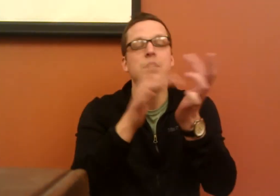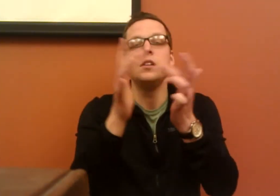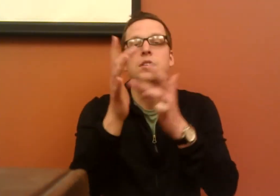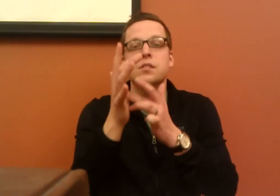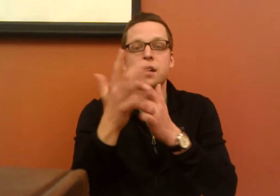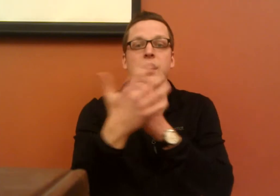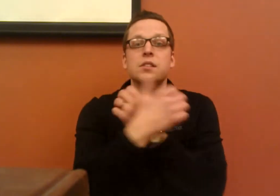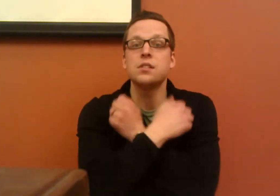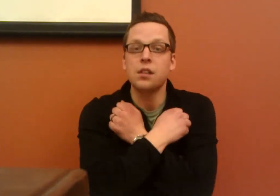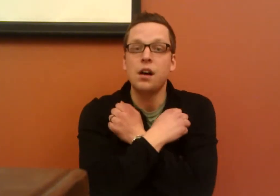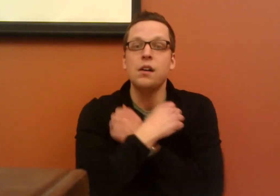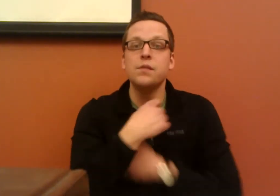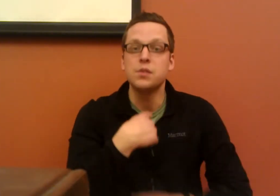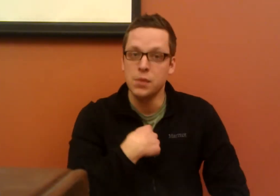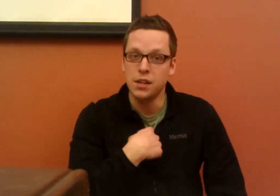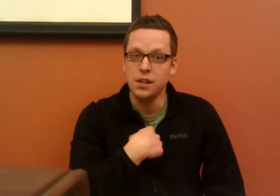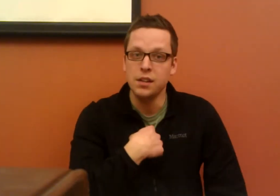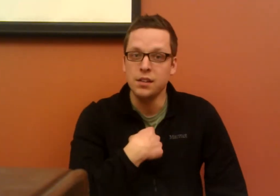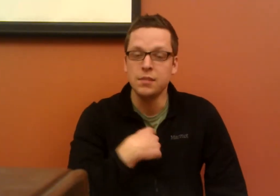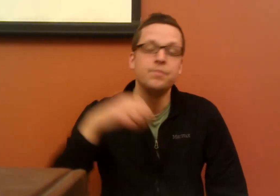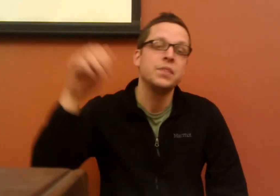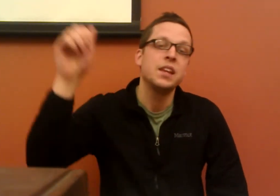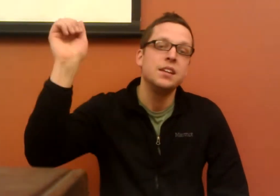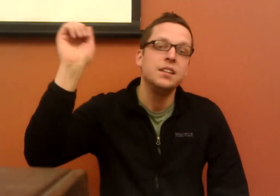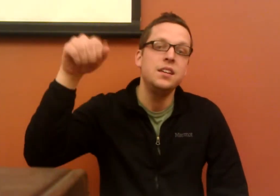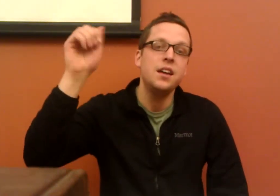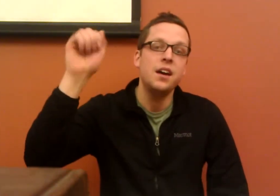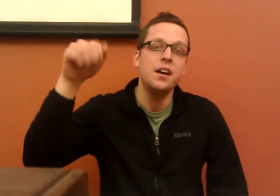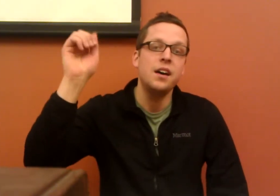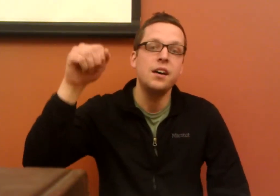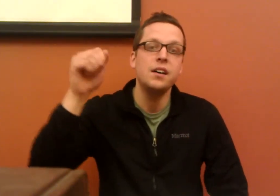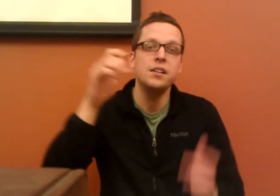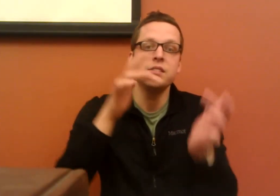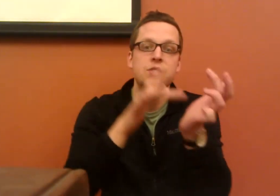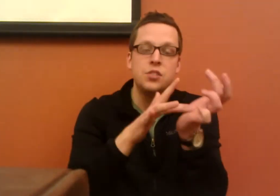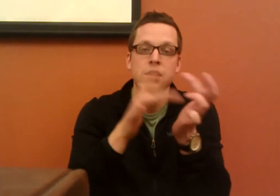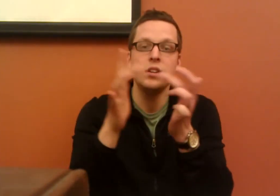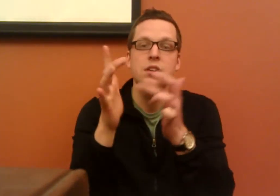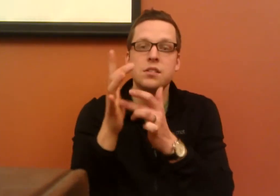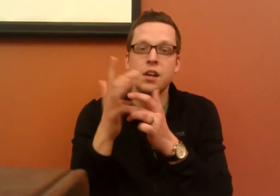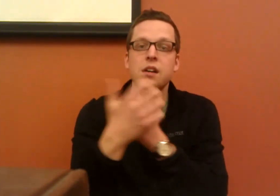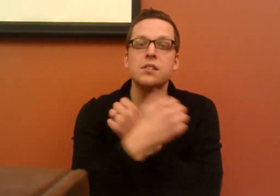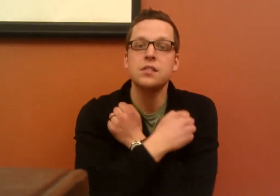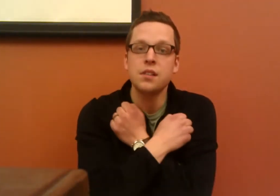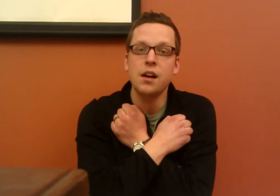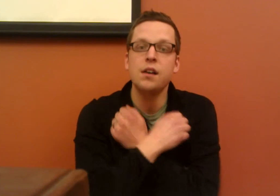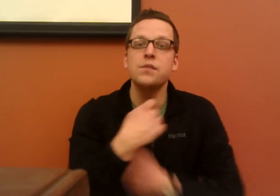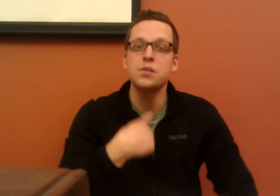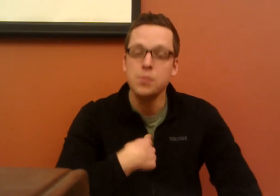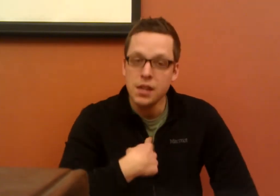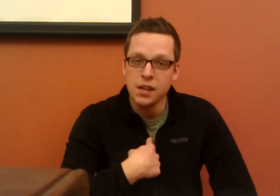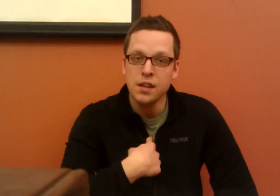Jesus loves me, yes, Jesus loves me,